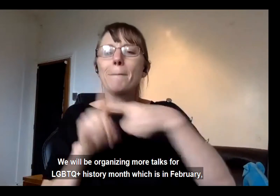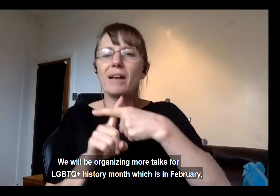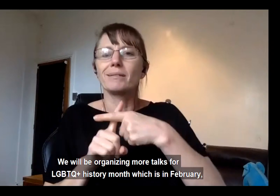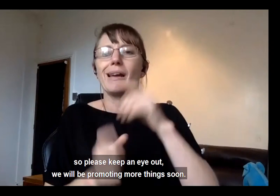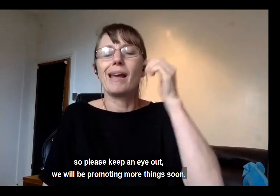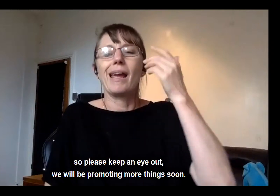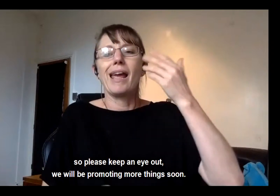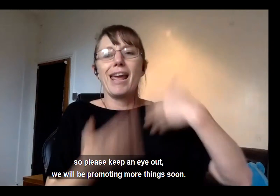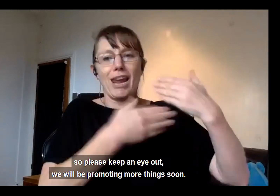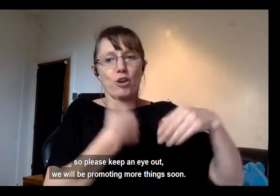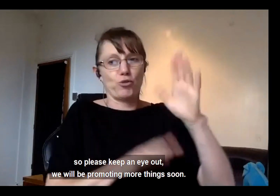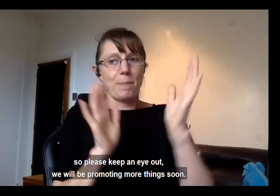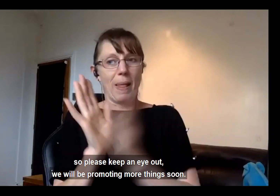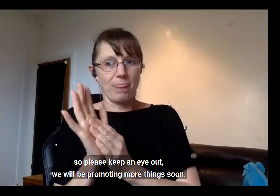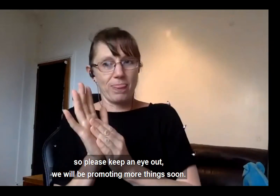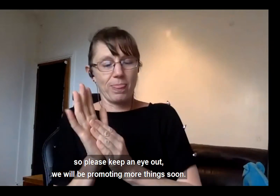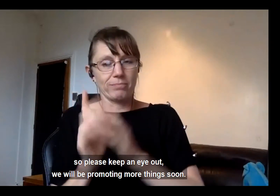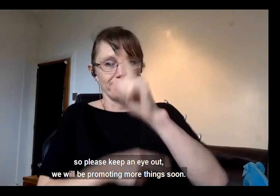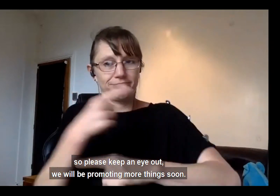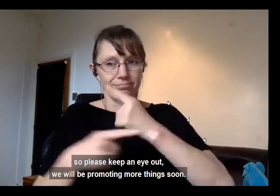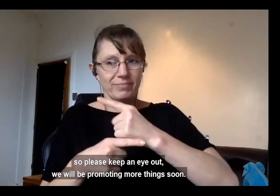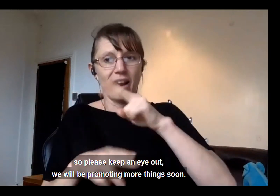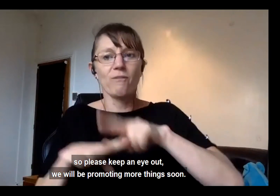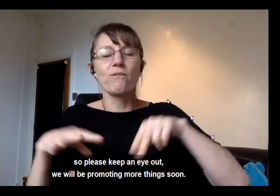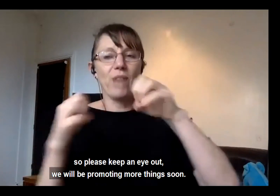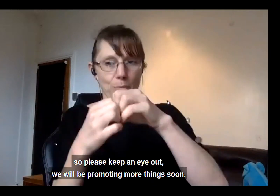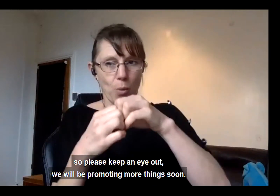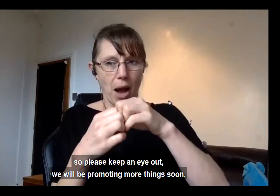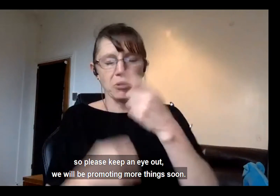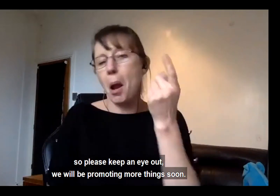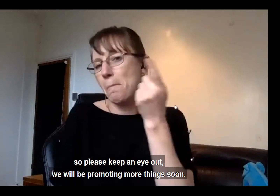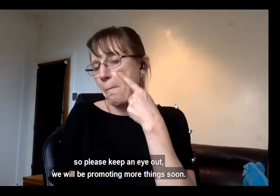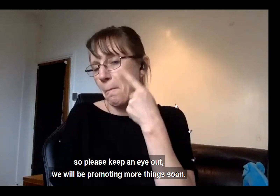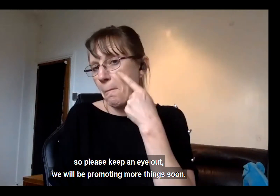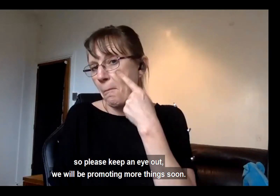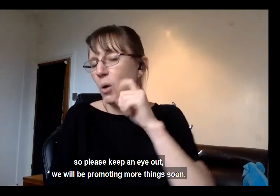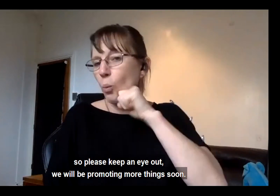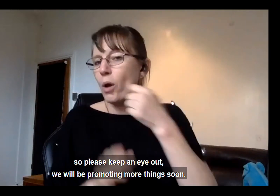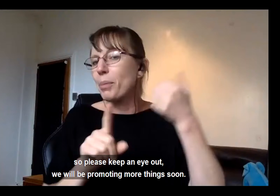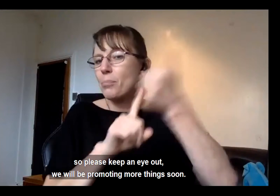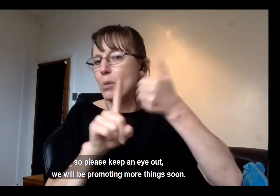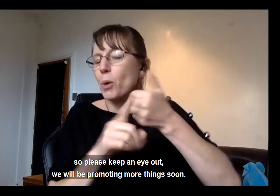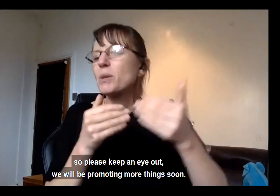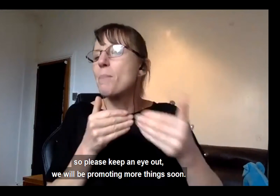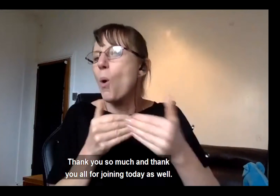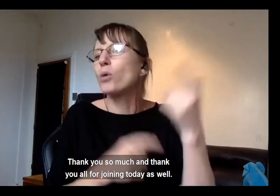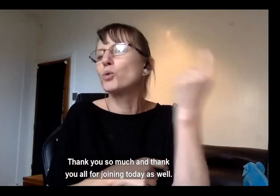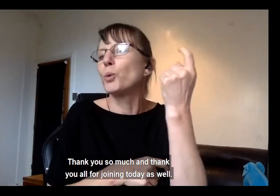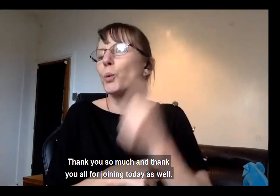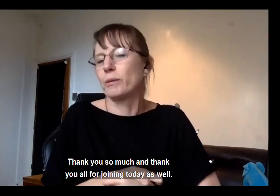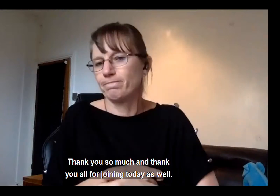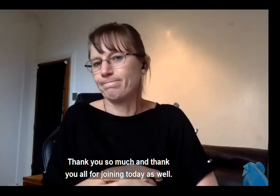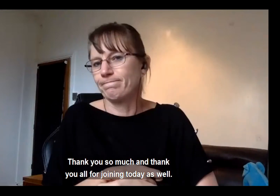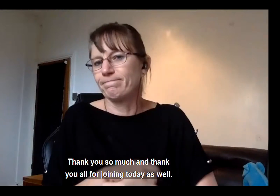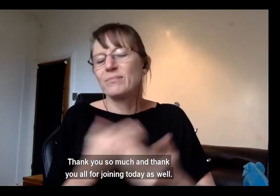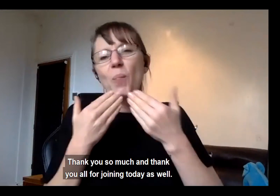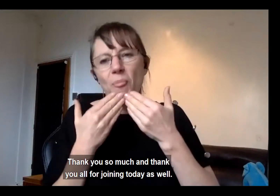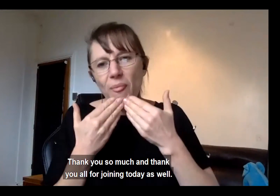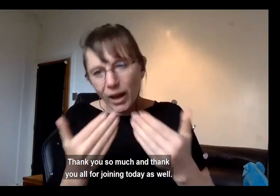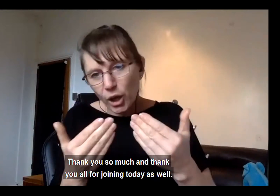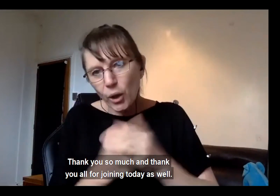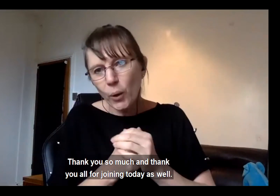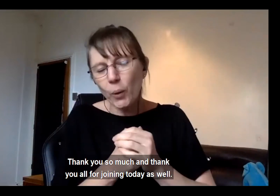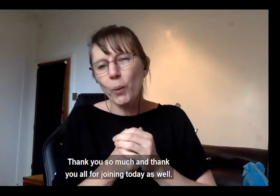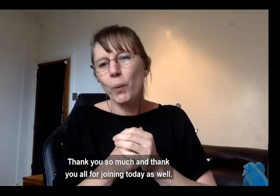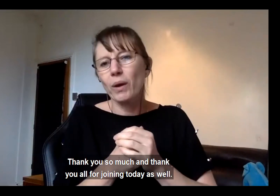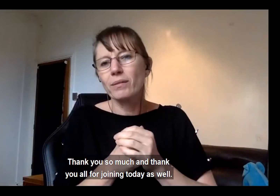is in February. So please keep an eye out. We will be promoting more things soon. So thank you so much,